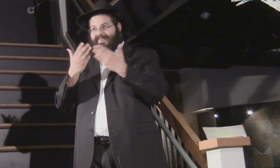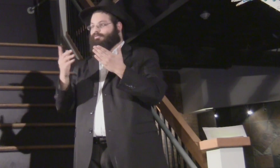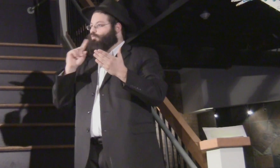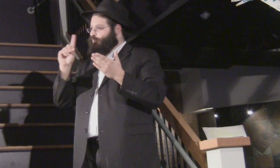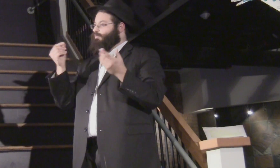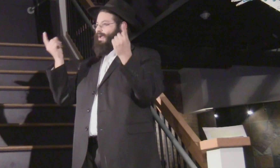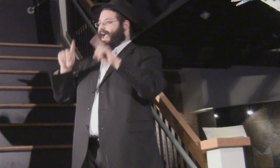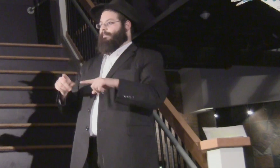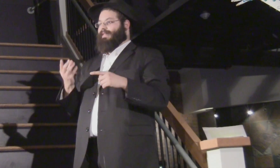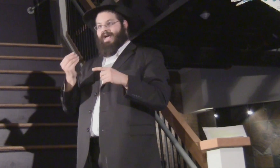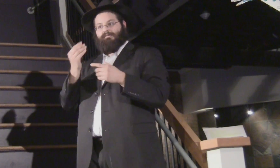our lives too.